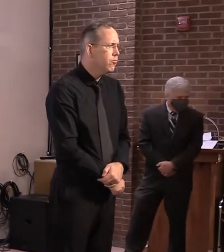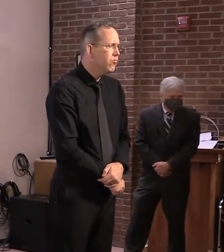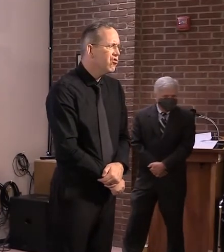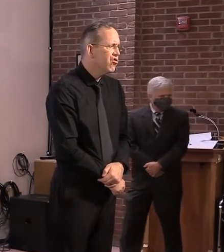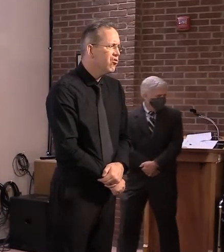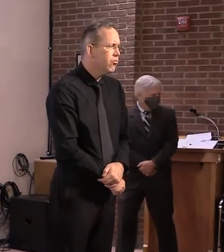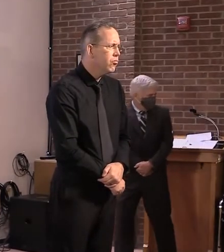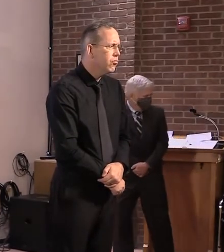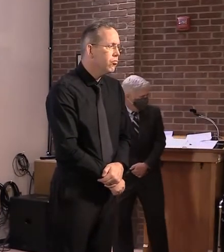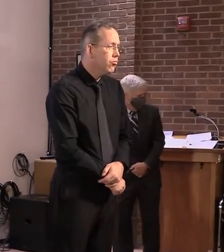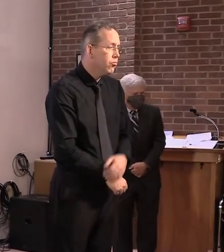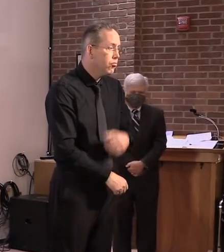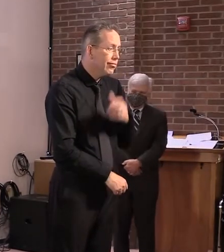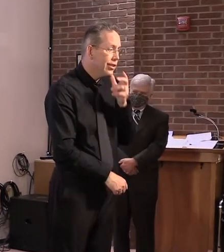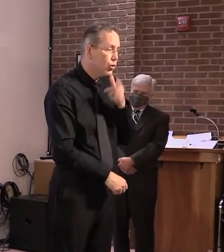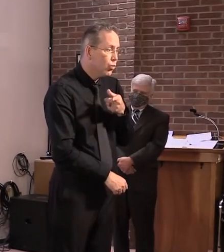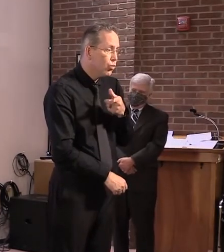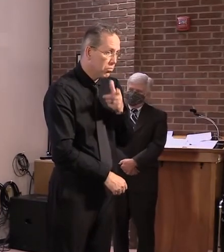Hello, can you hear me? Can.